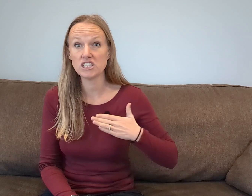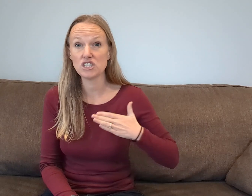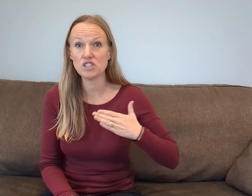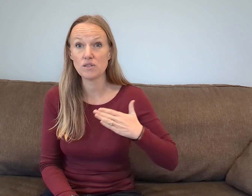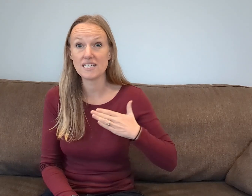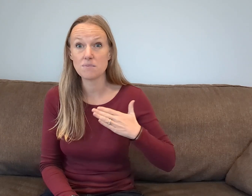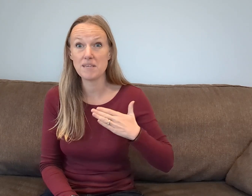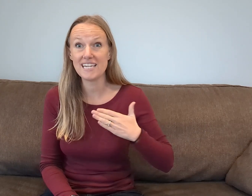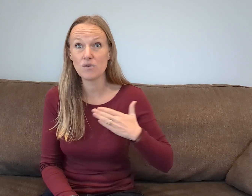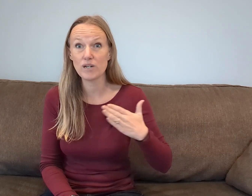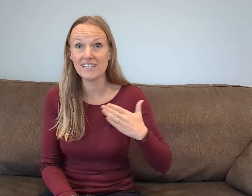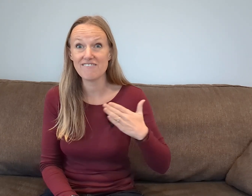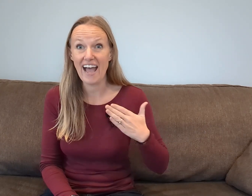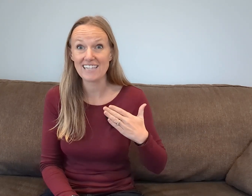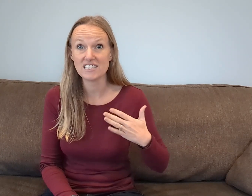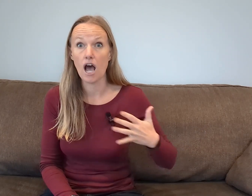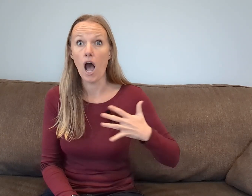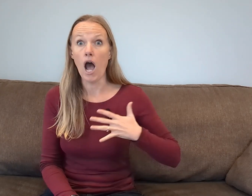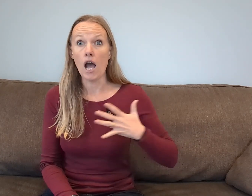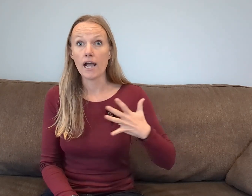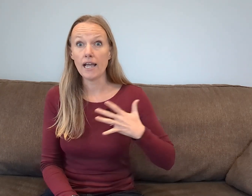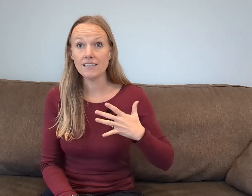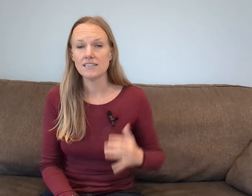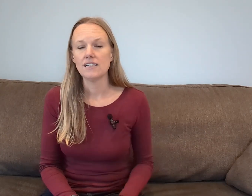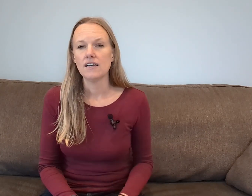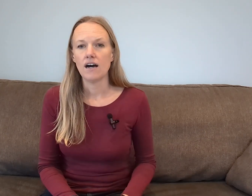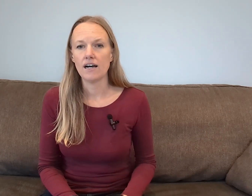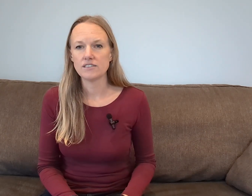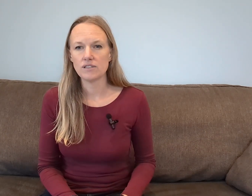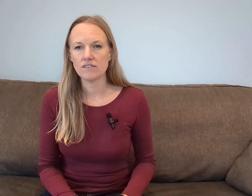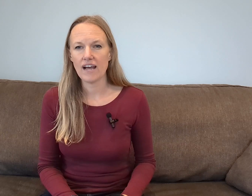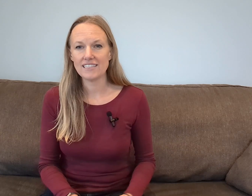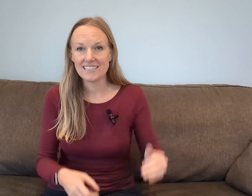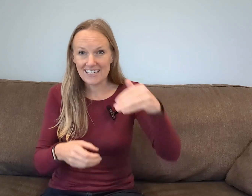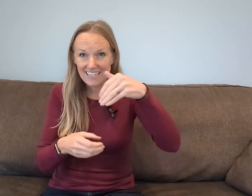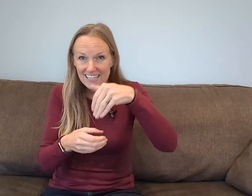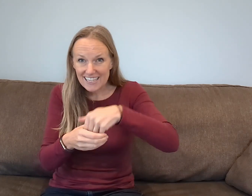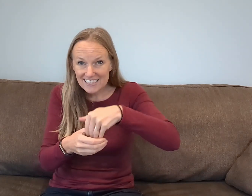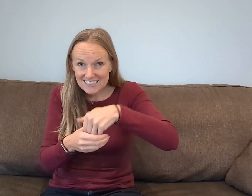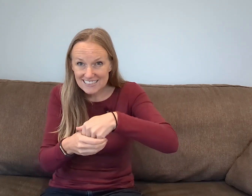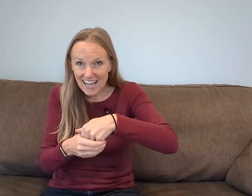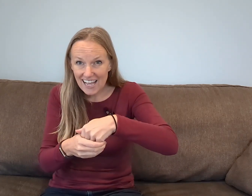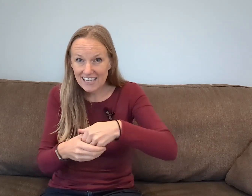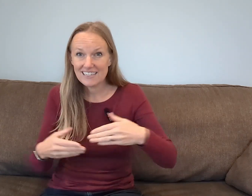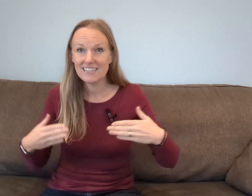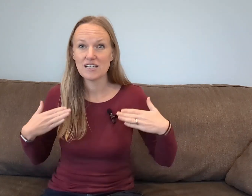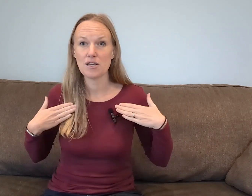going to show that it's beating really fast. Okay, it's really fast, and then inside